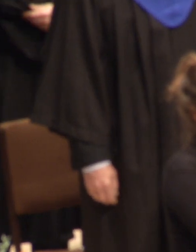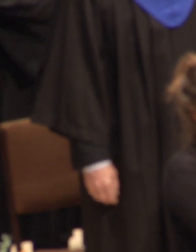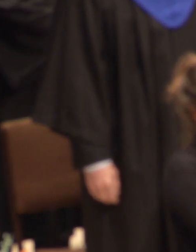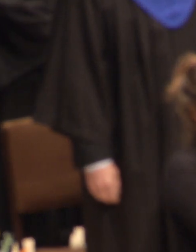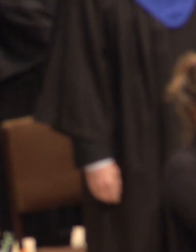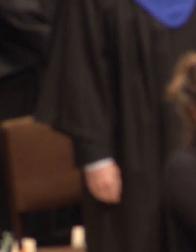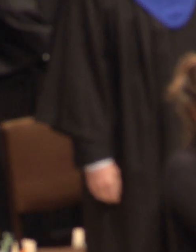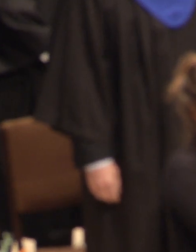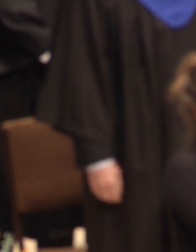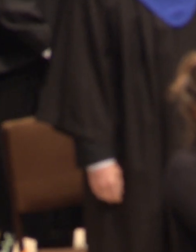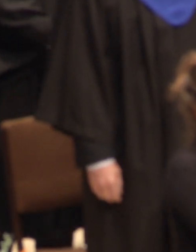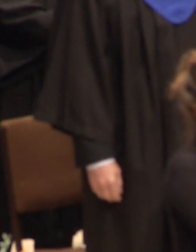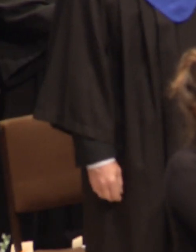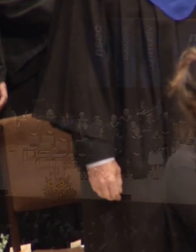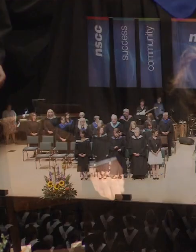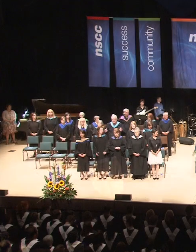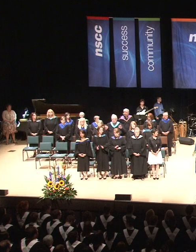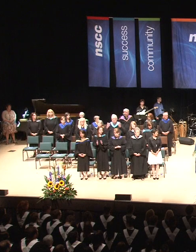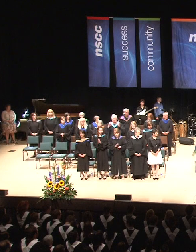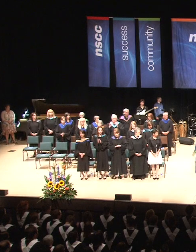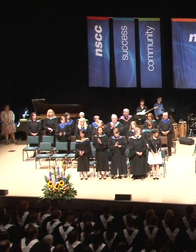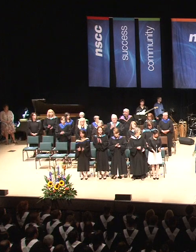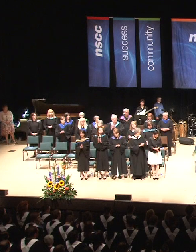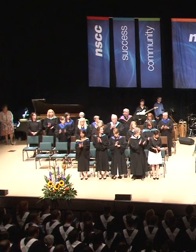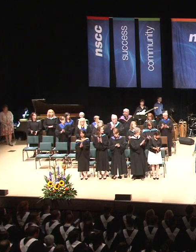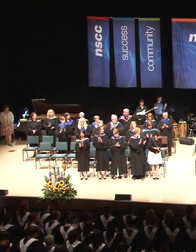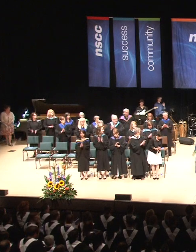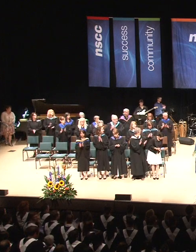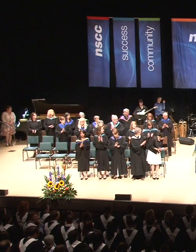for thee.